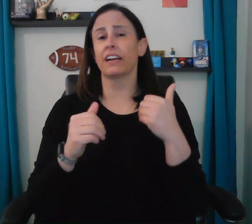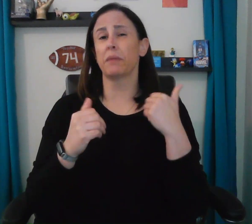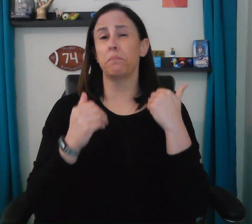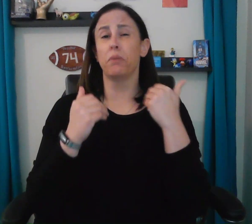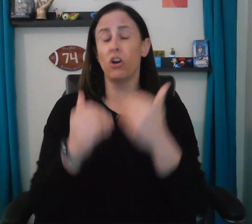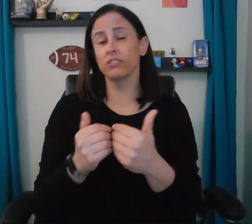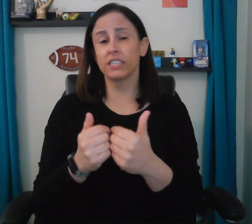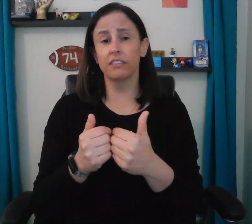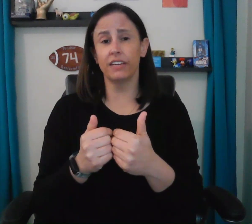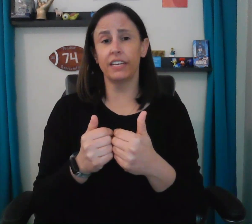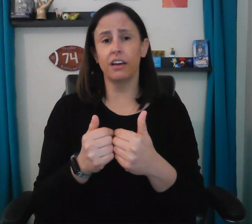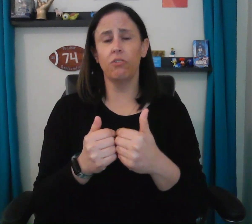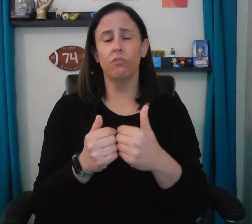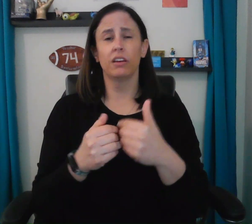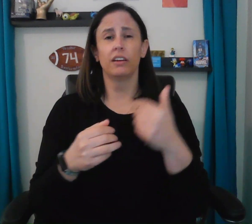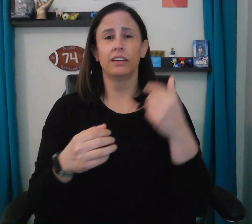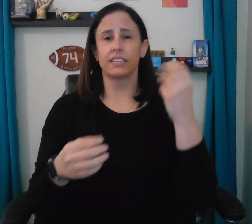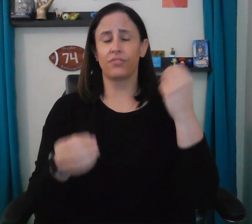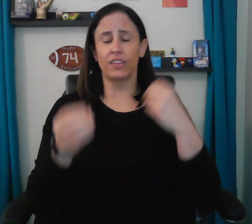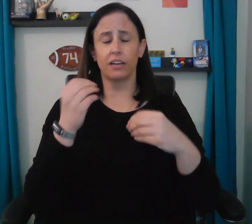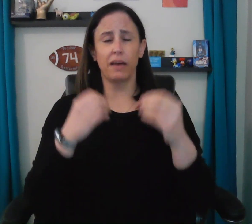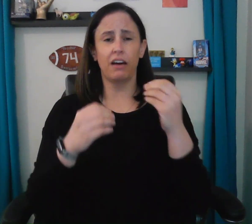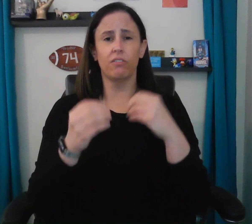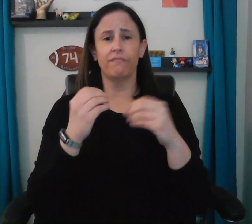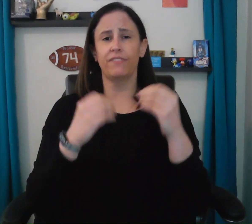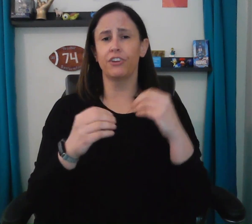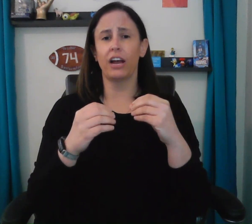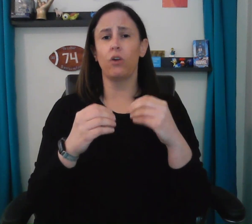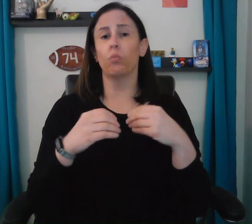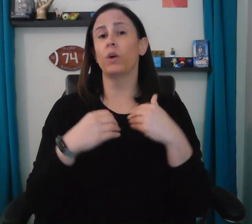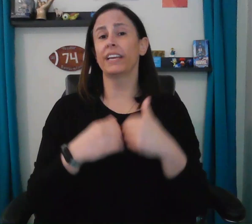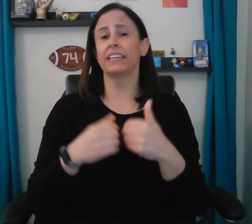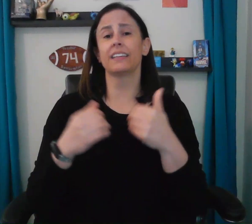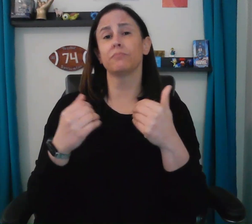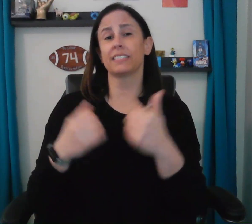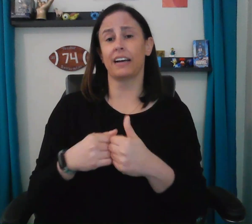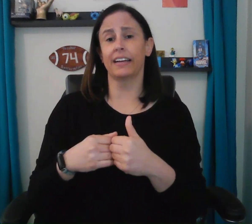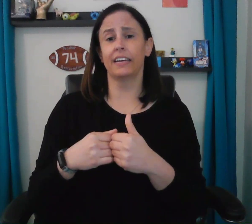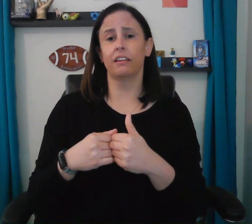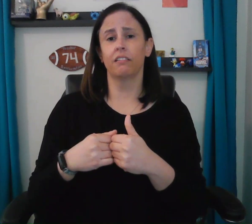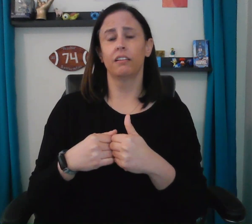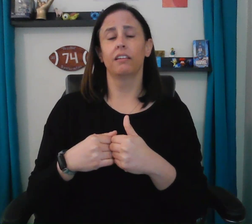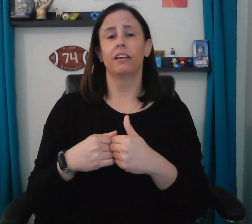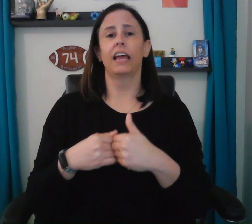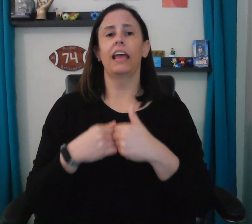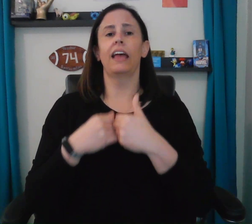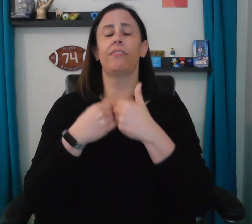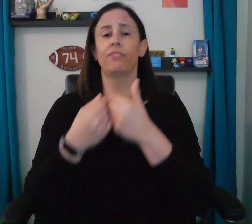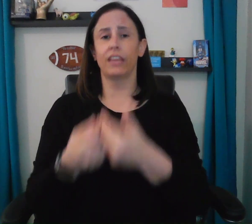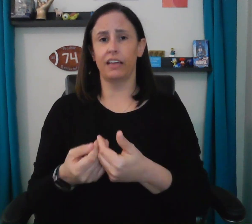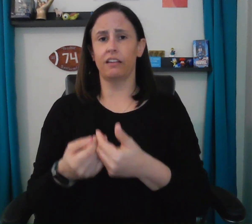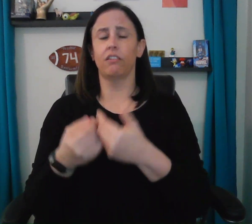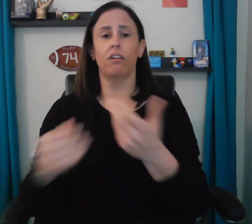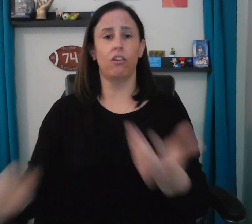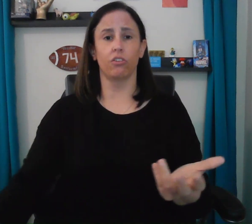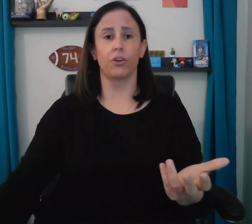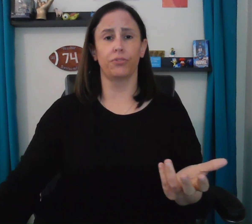recommend pausing the video to think about and figure out what it is I'm signing, and then I'll go through